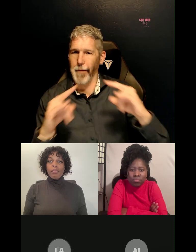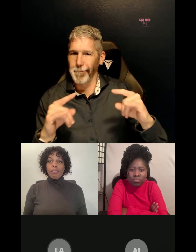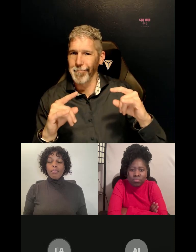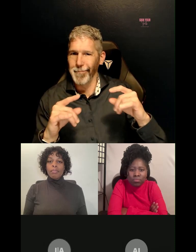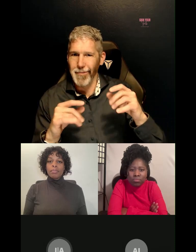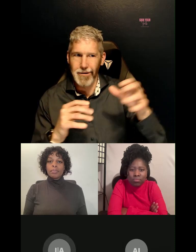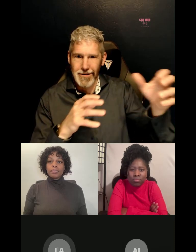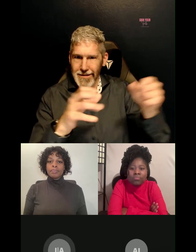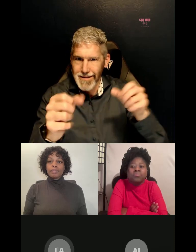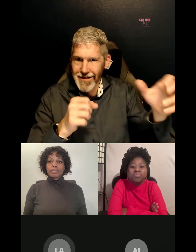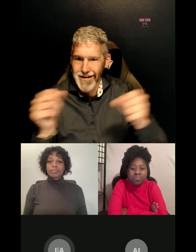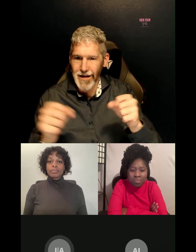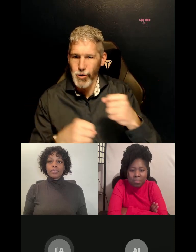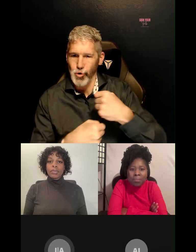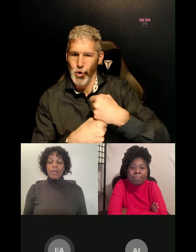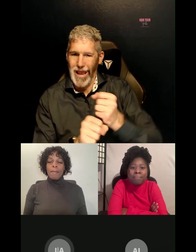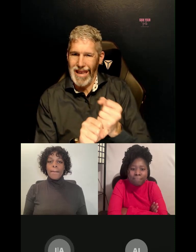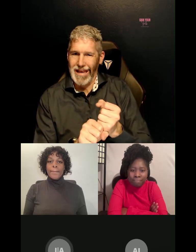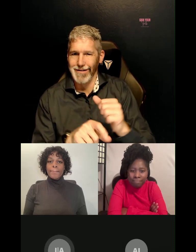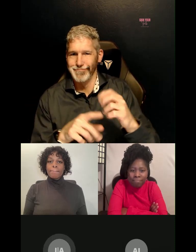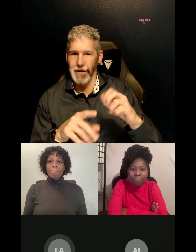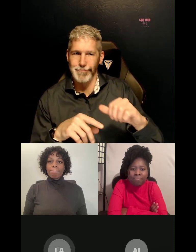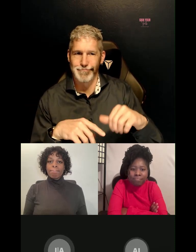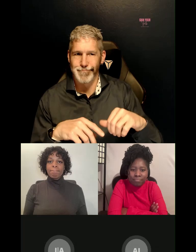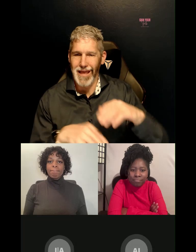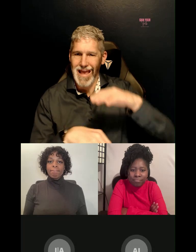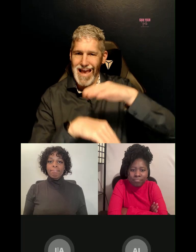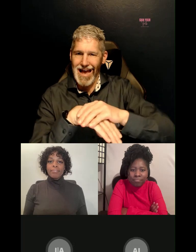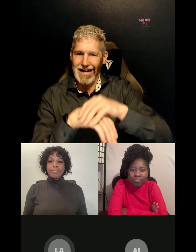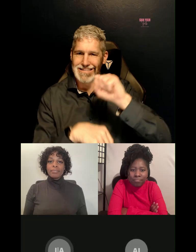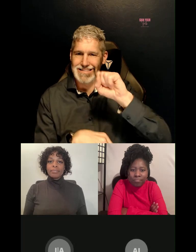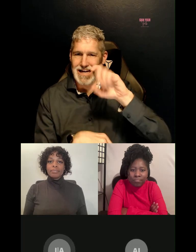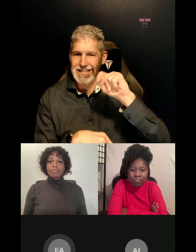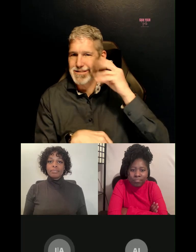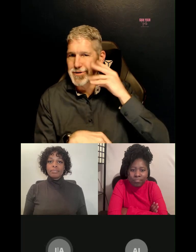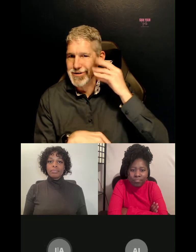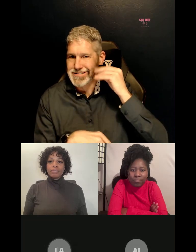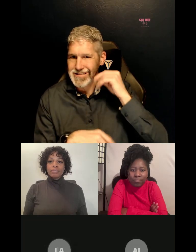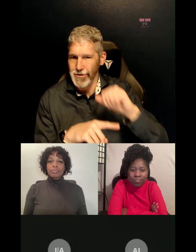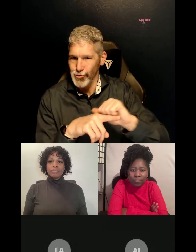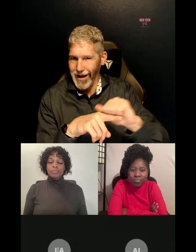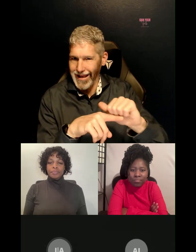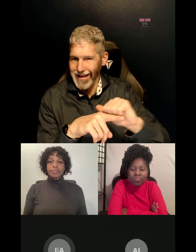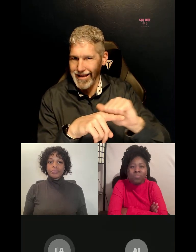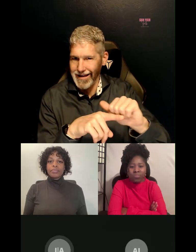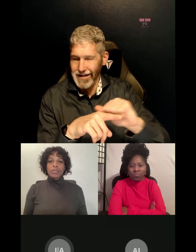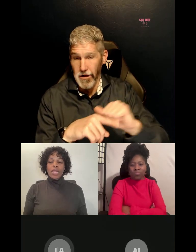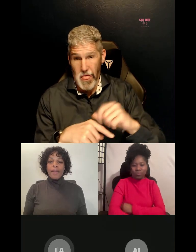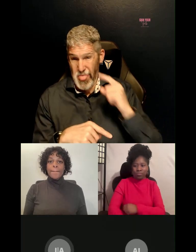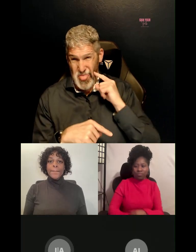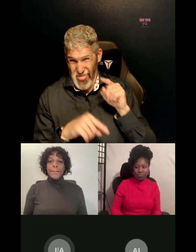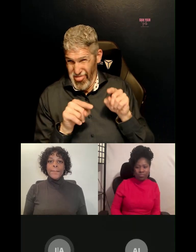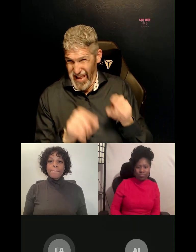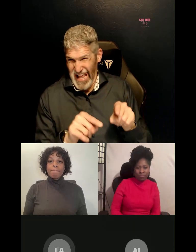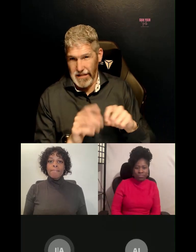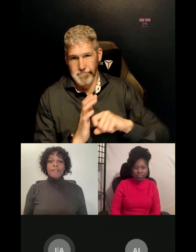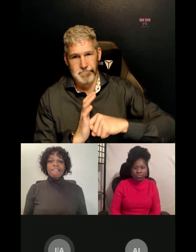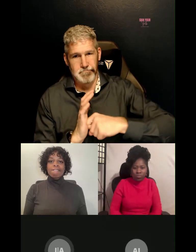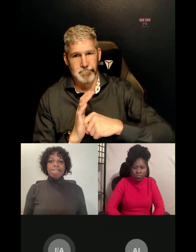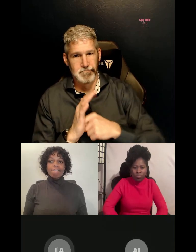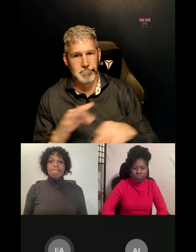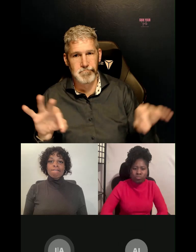um, there was a person who set up a training camp to create the kind of